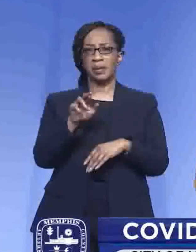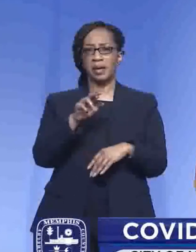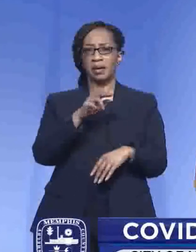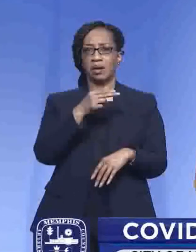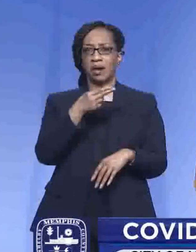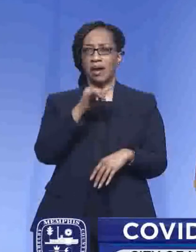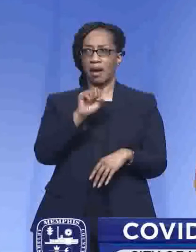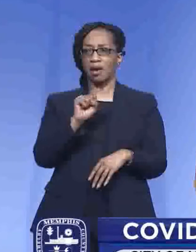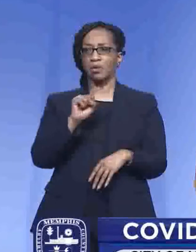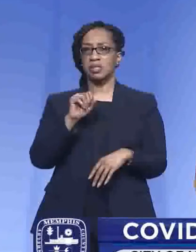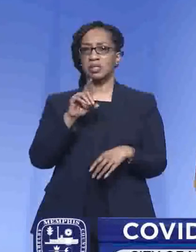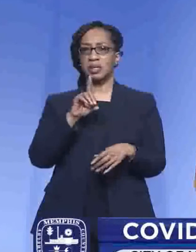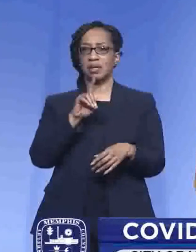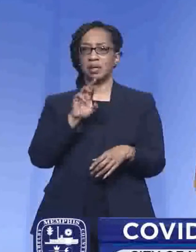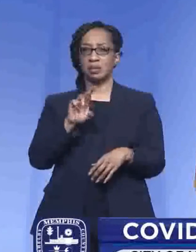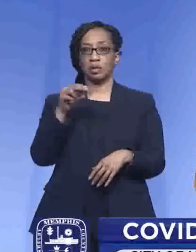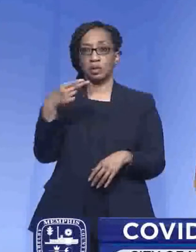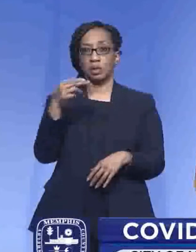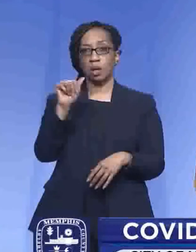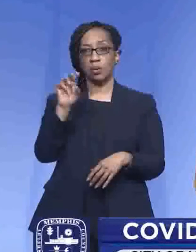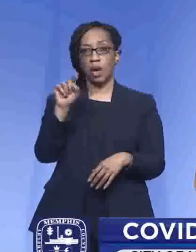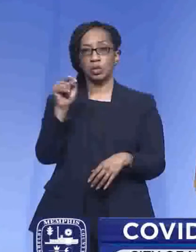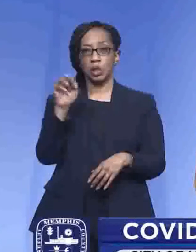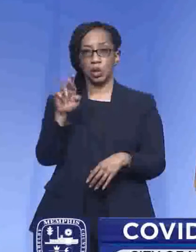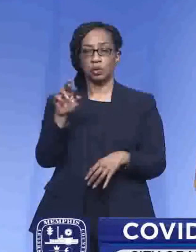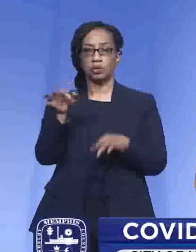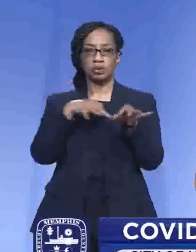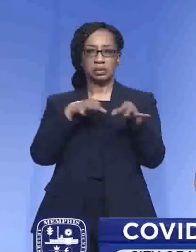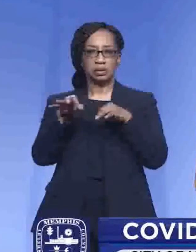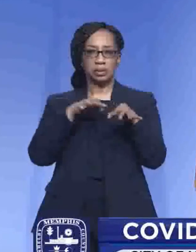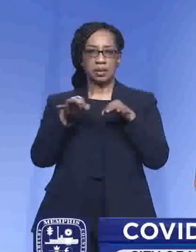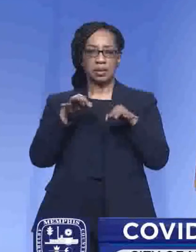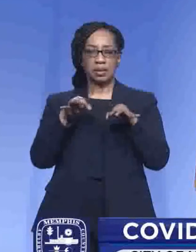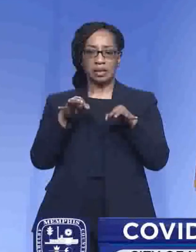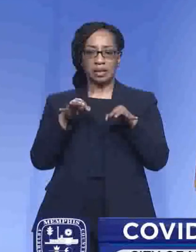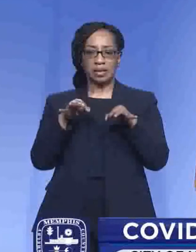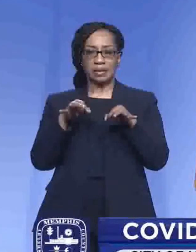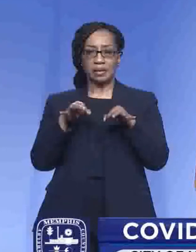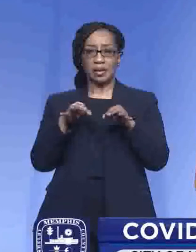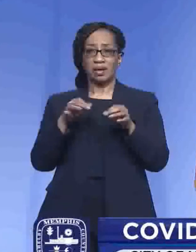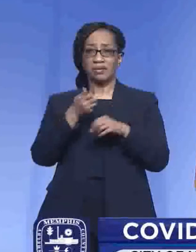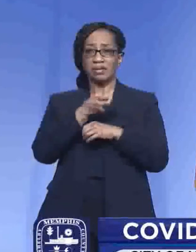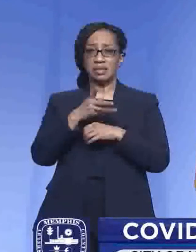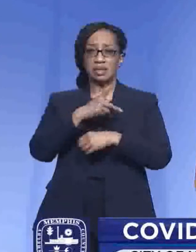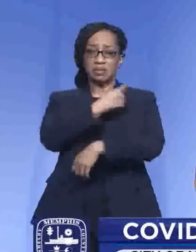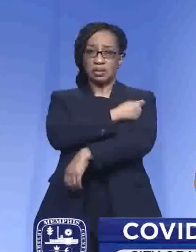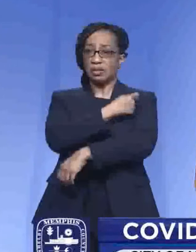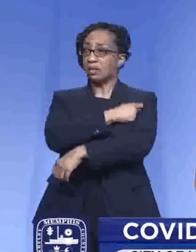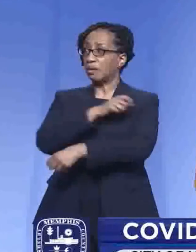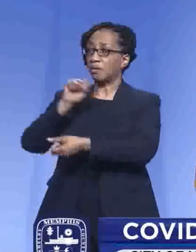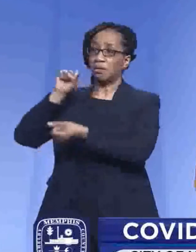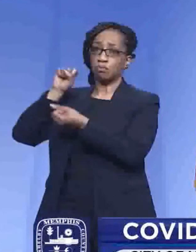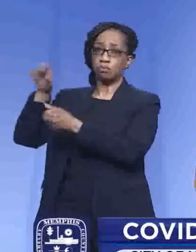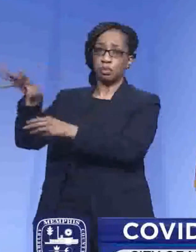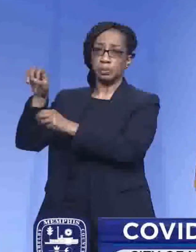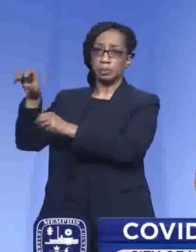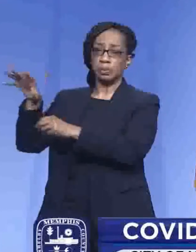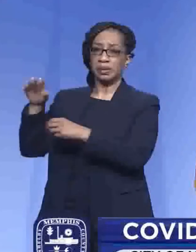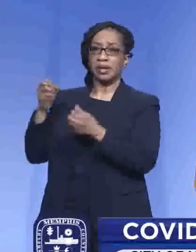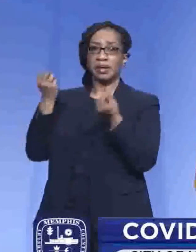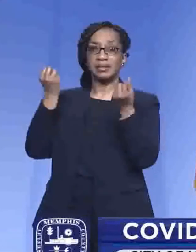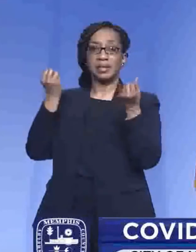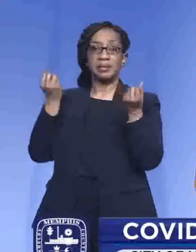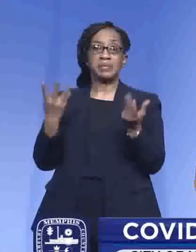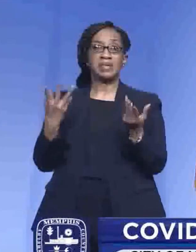made some comments, the state health commissioners released a statement saying the stockpile of the vaccine was another significant violation. They called